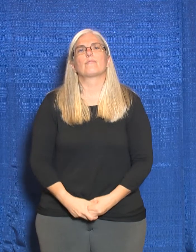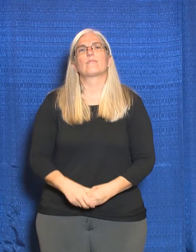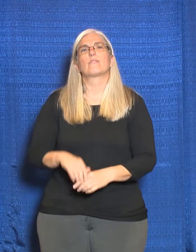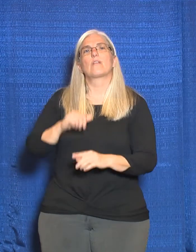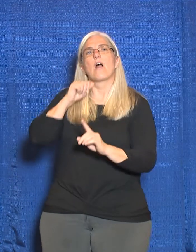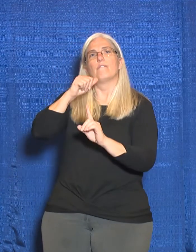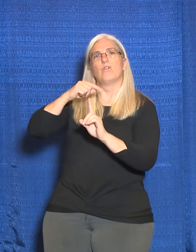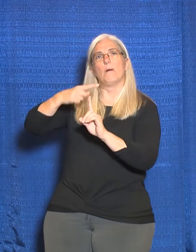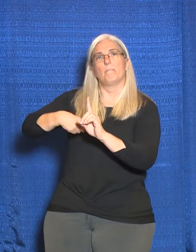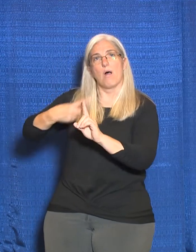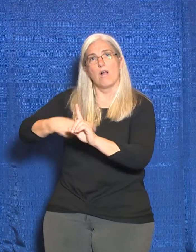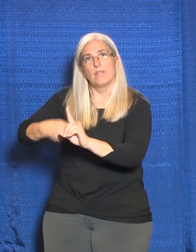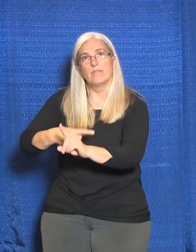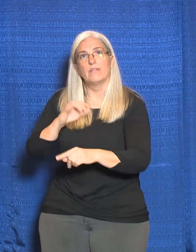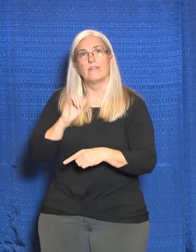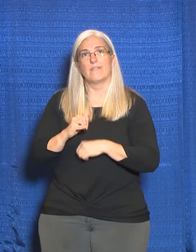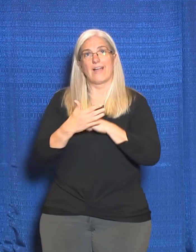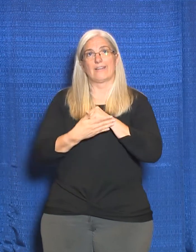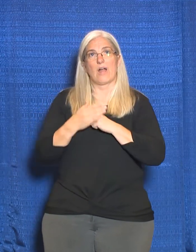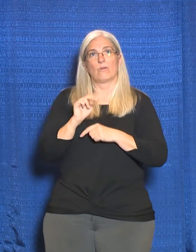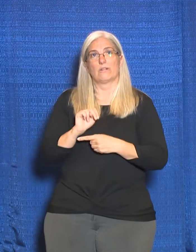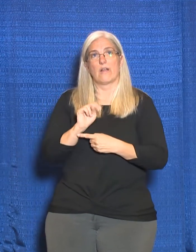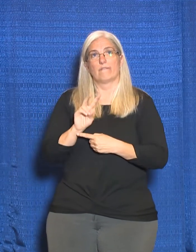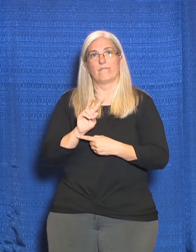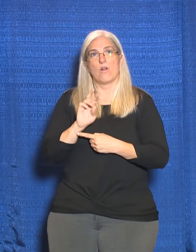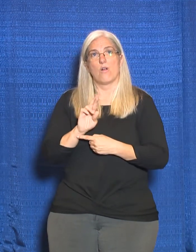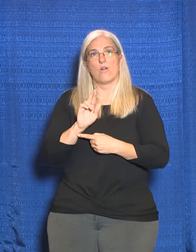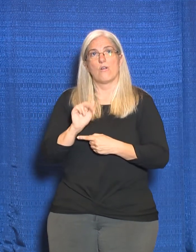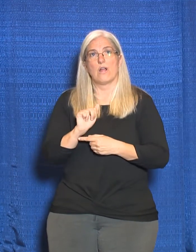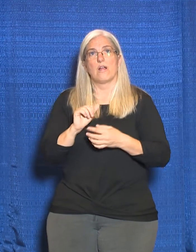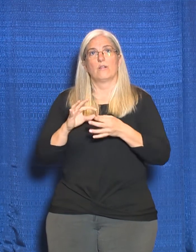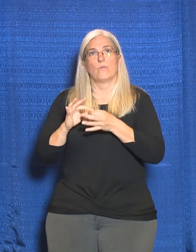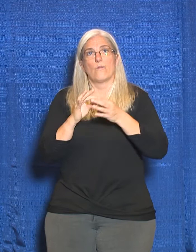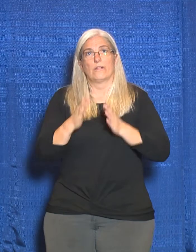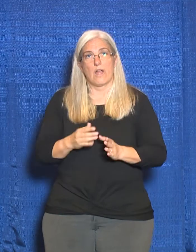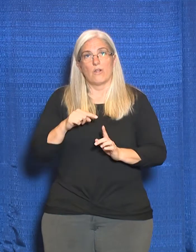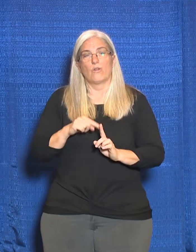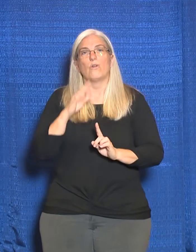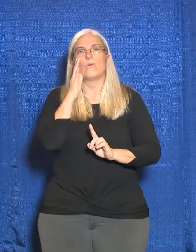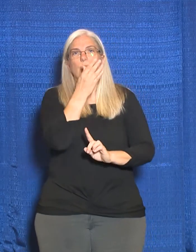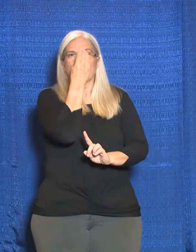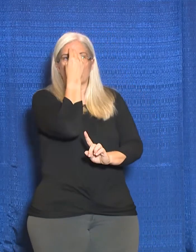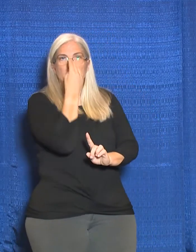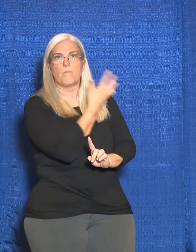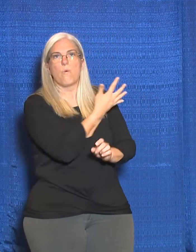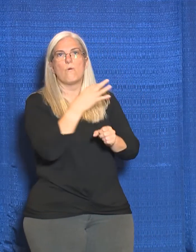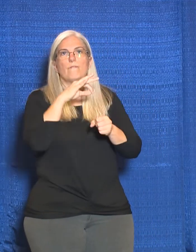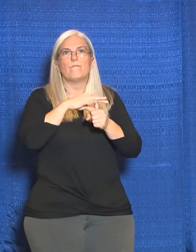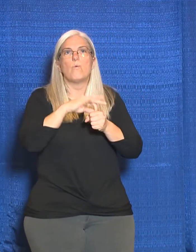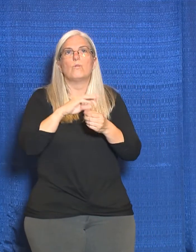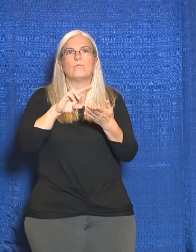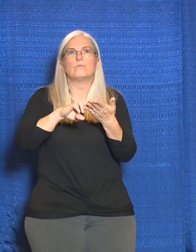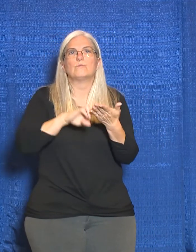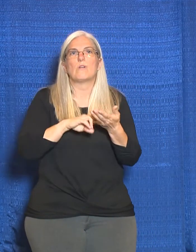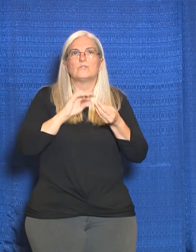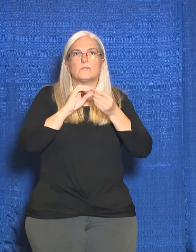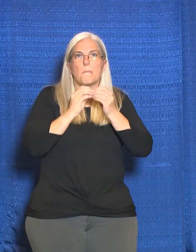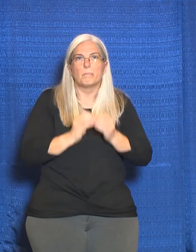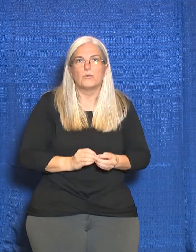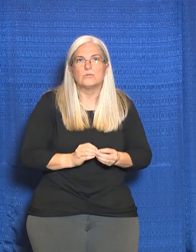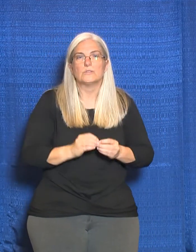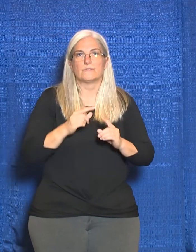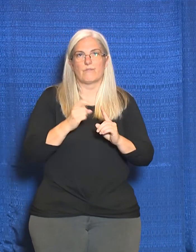Every month, the county NVRA coordinator will report the voter registration numbers from each VRA office and site